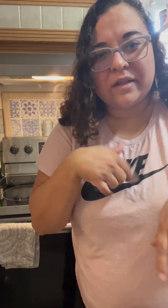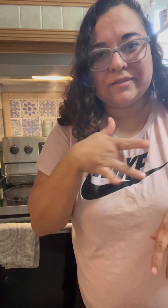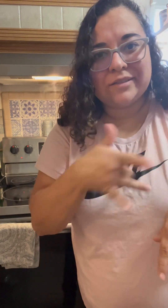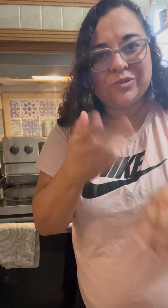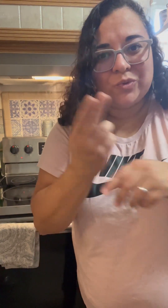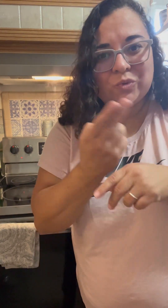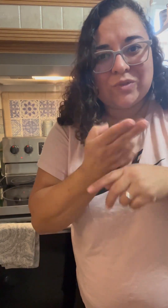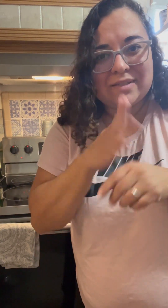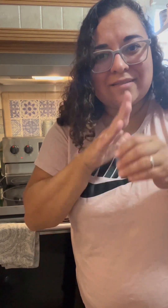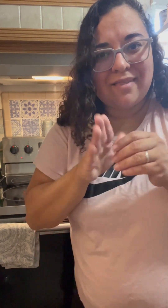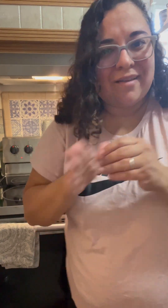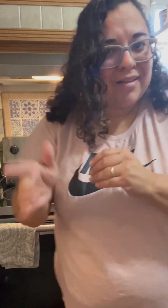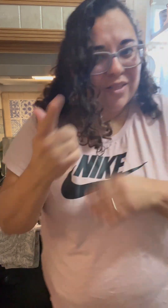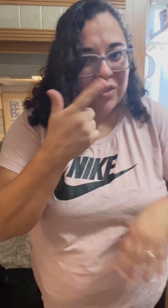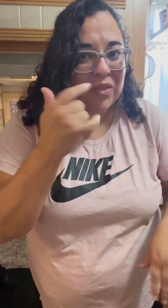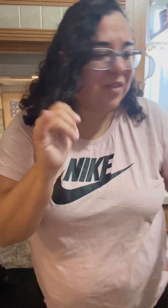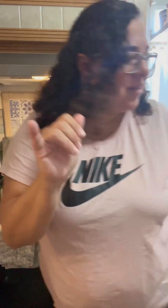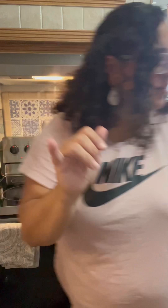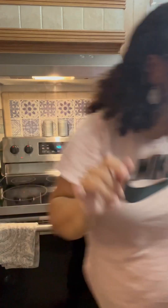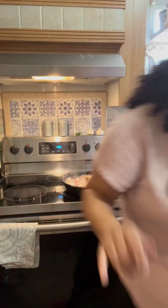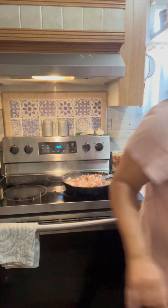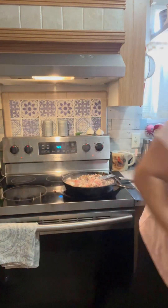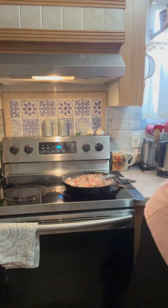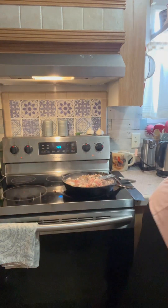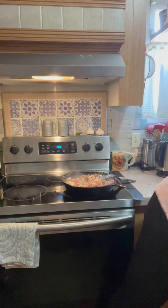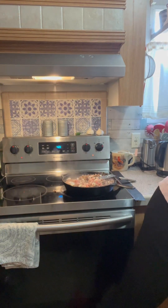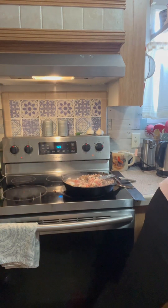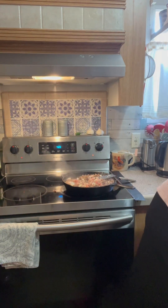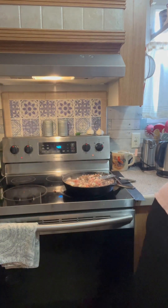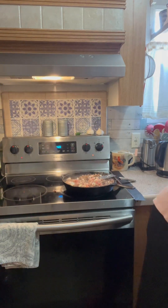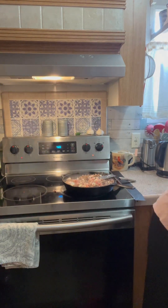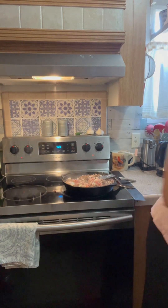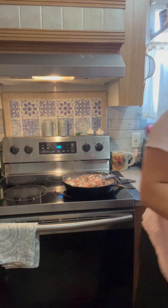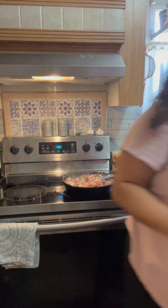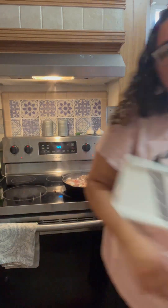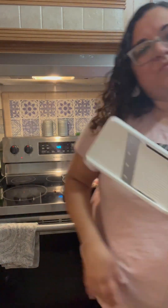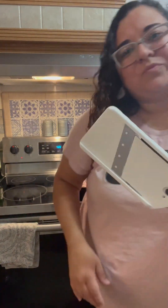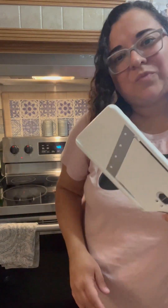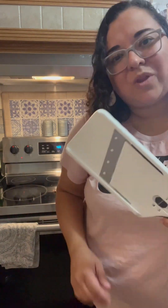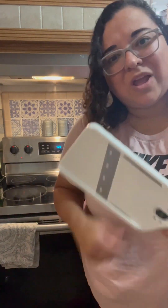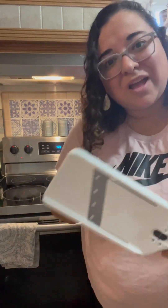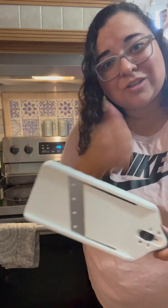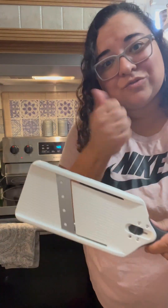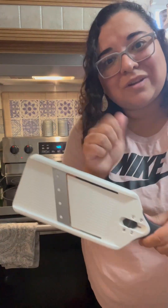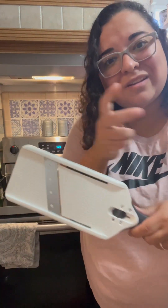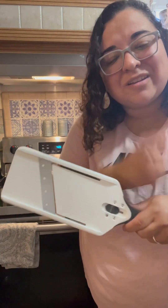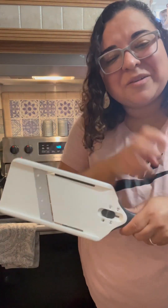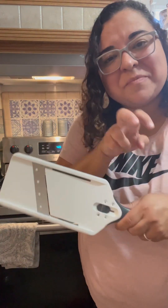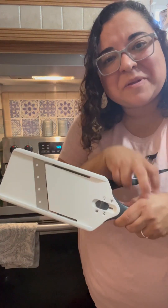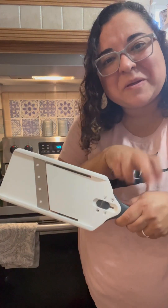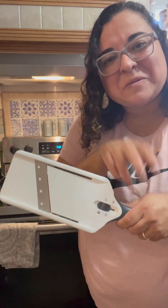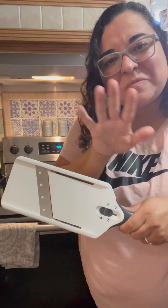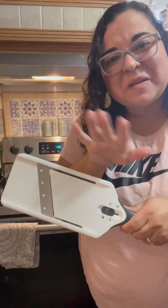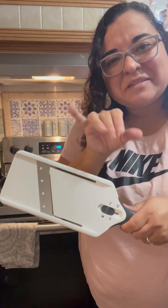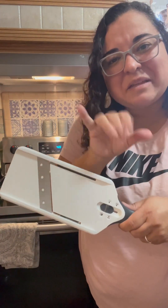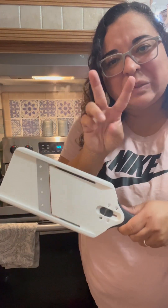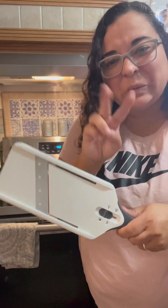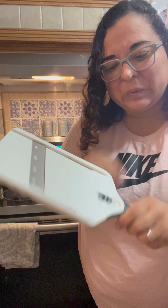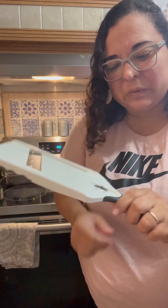those. I like to slice them really thinly with this slicer.